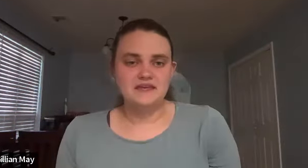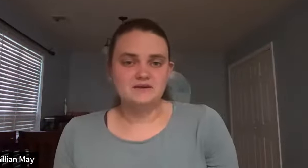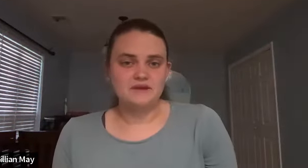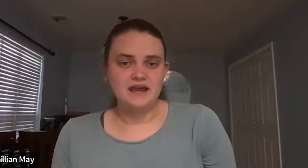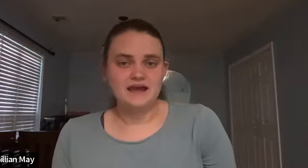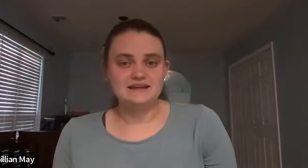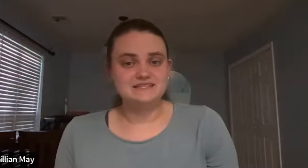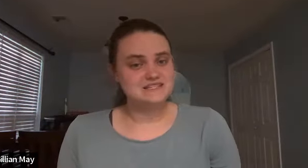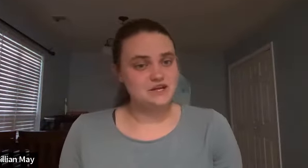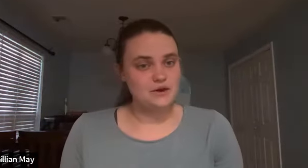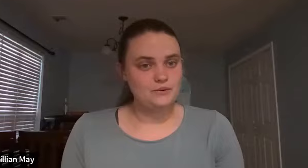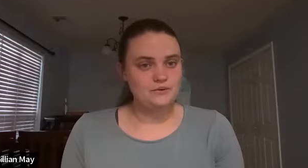Then we had snow.